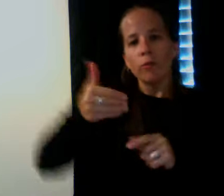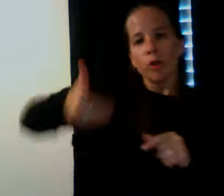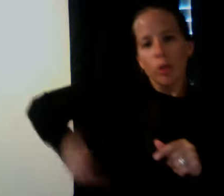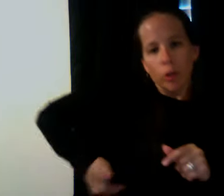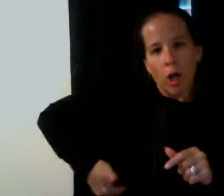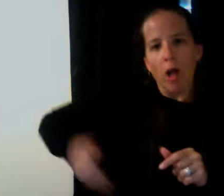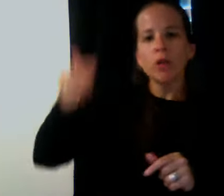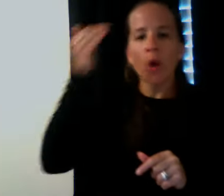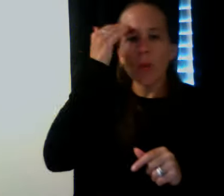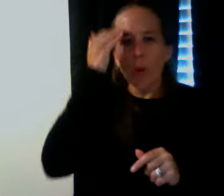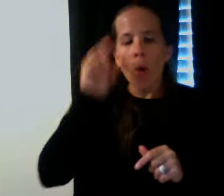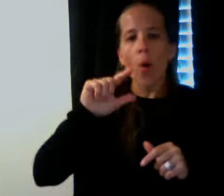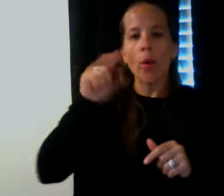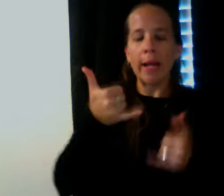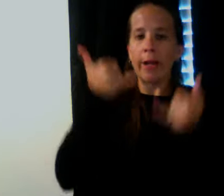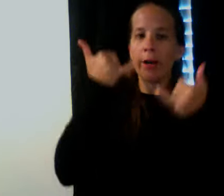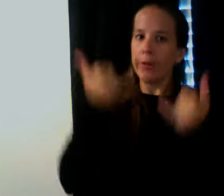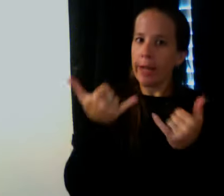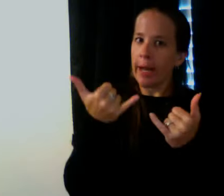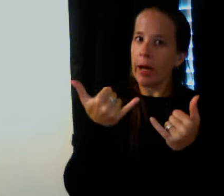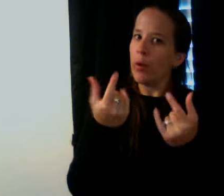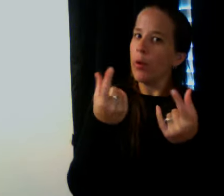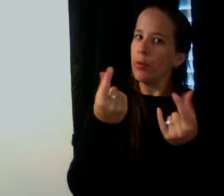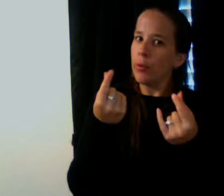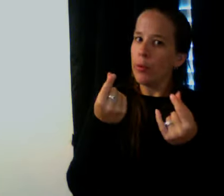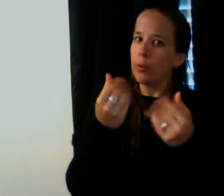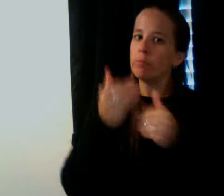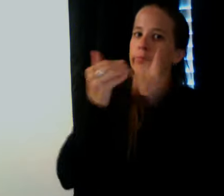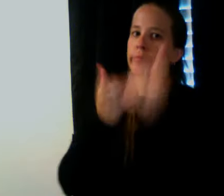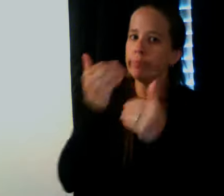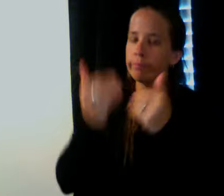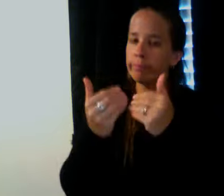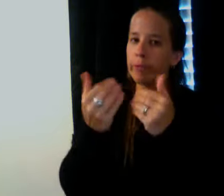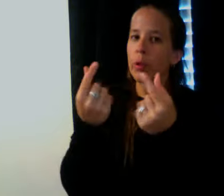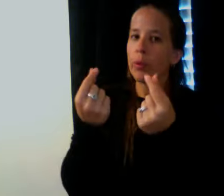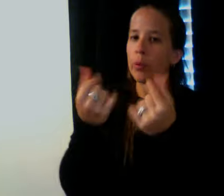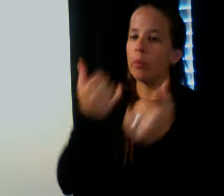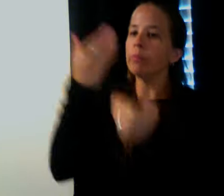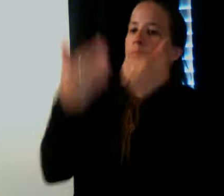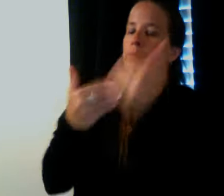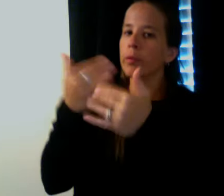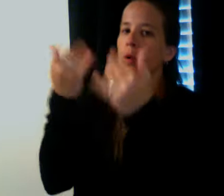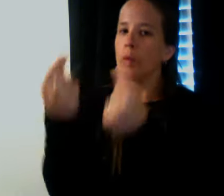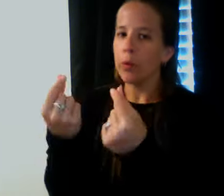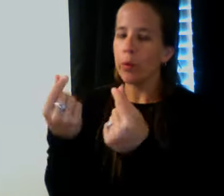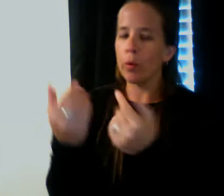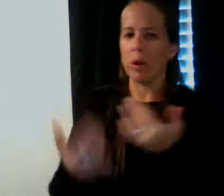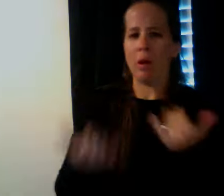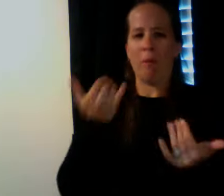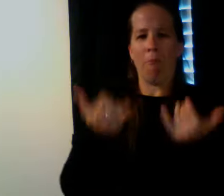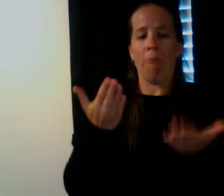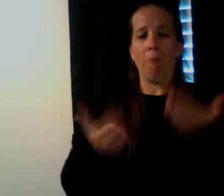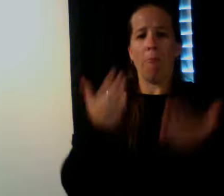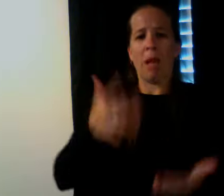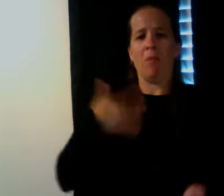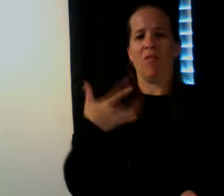road will give you the confidence to follow your heart, even when it leads you off the well-worn path, and that will make all the